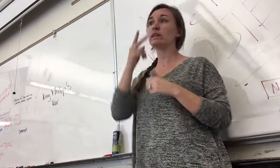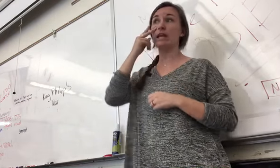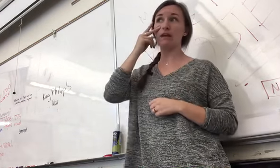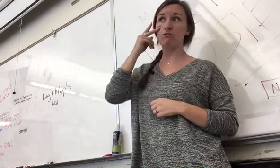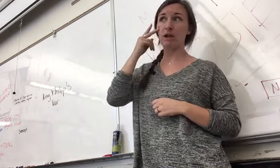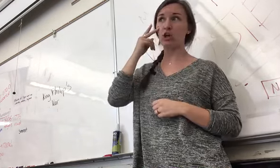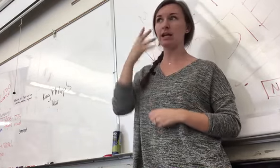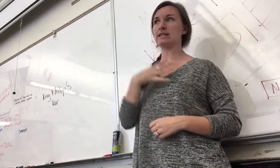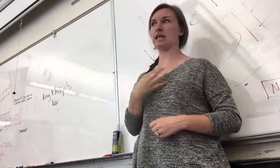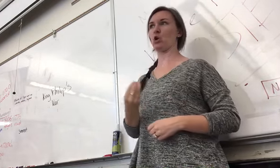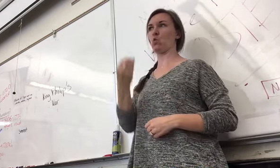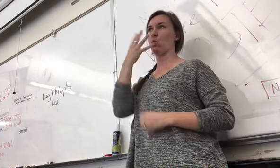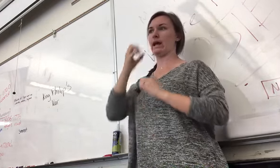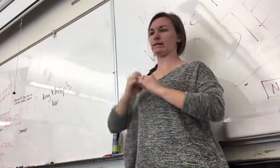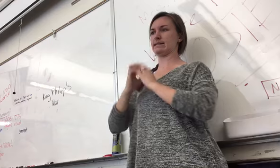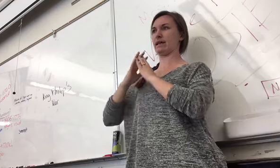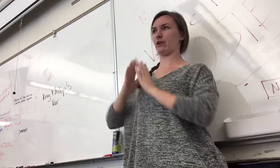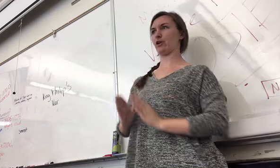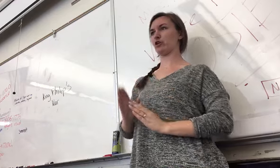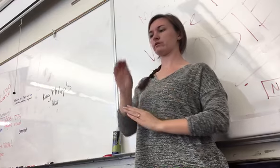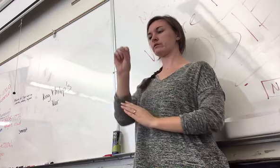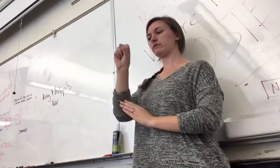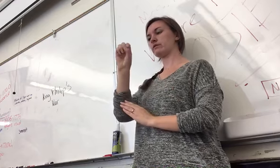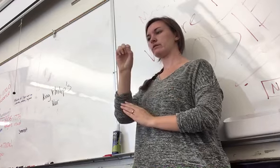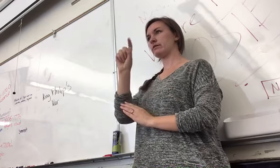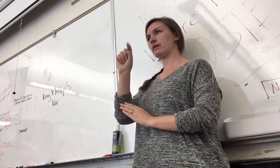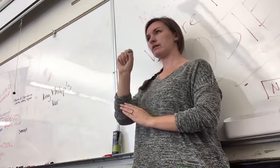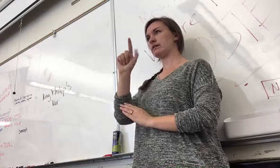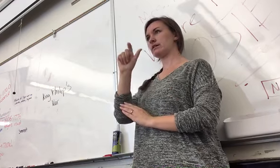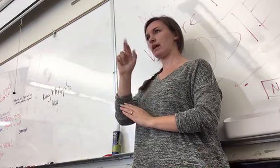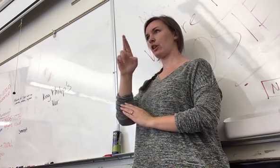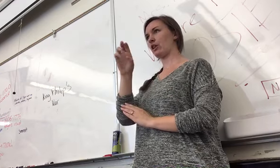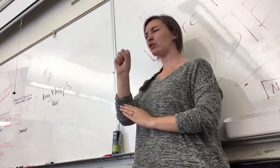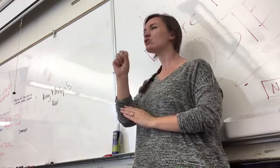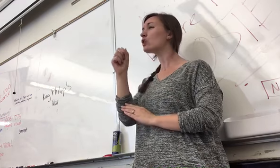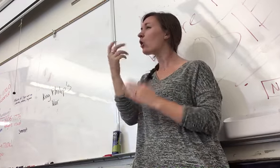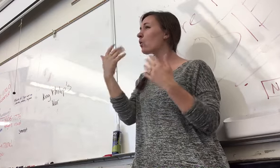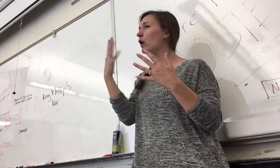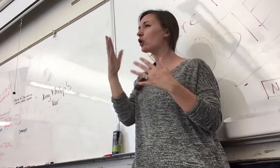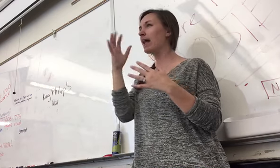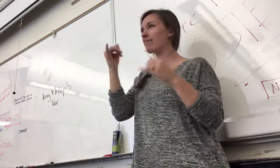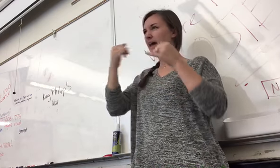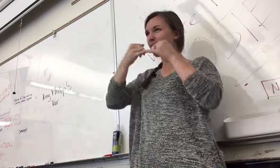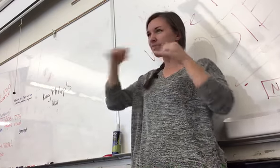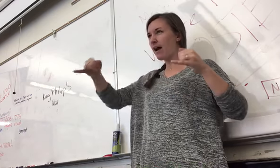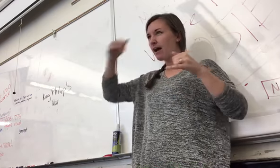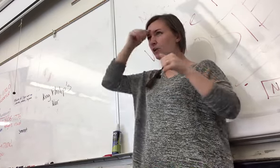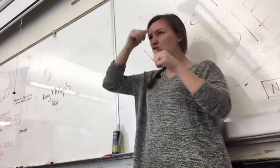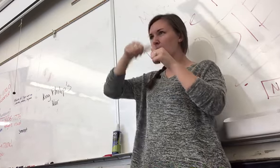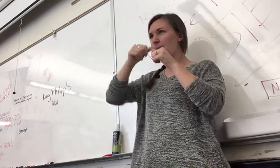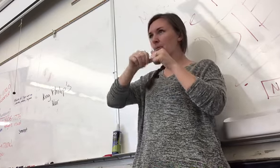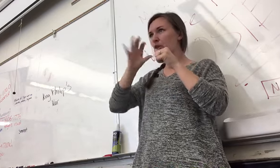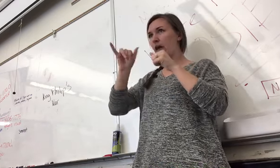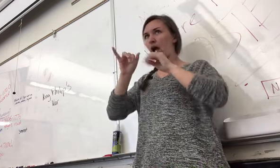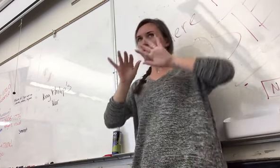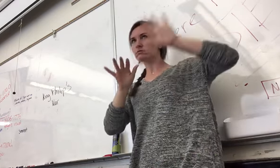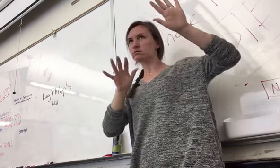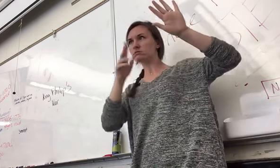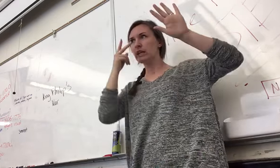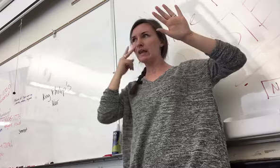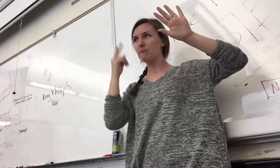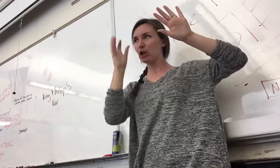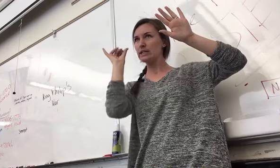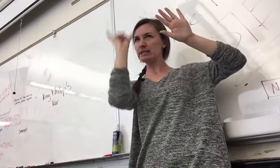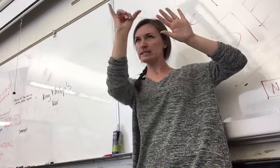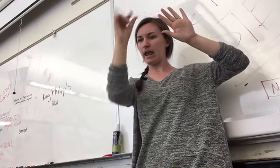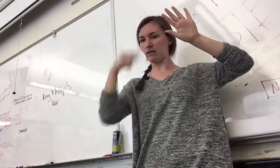settlers. So remember, we've already had the proclamation line, right? This is going to be the major conflict that's going to